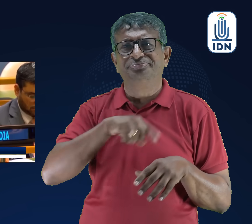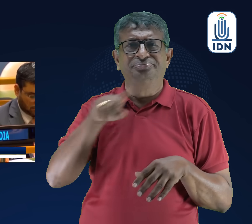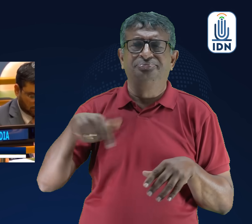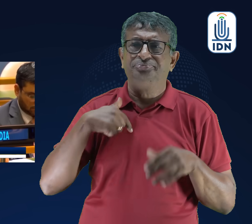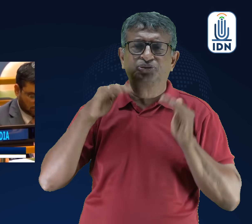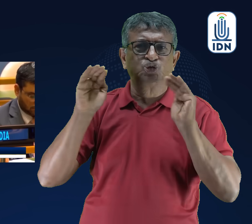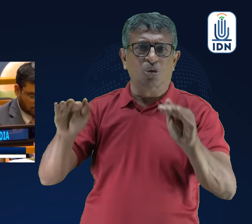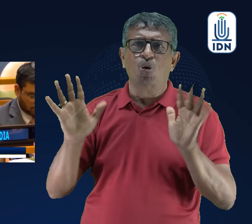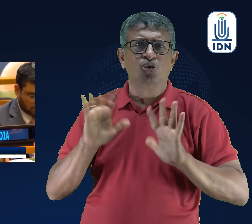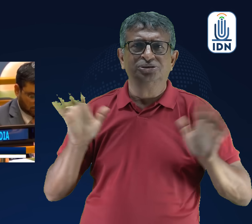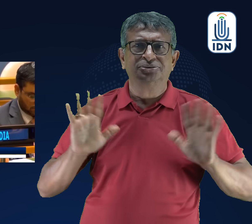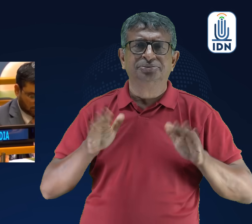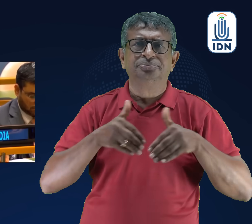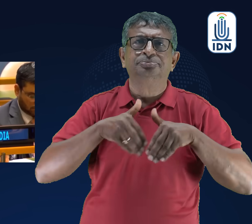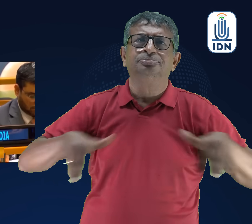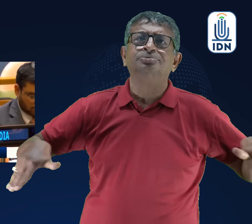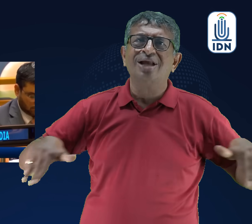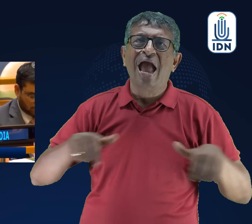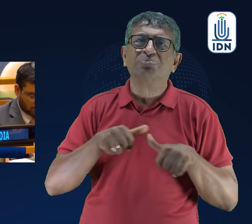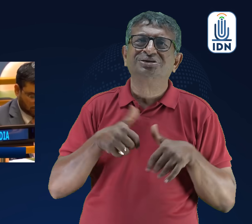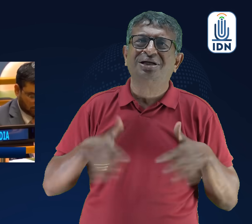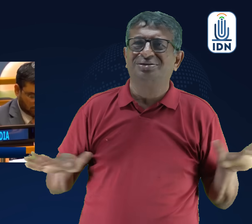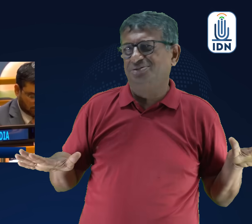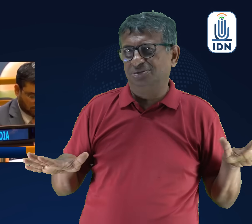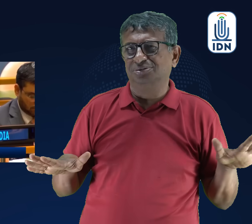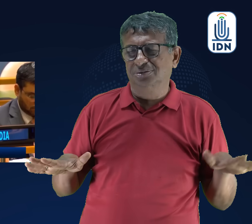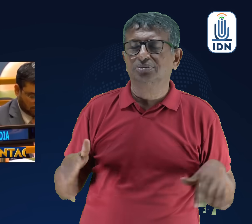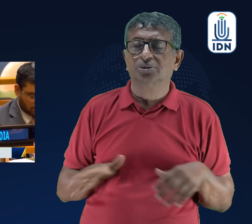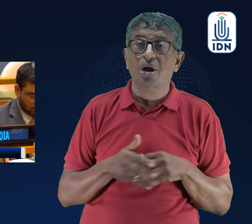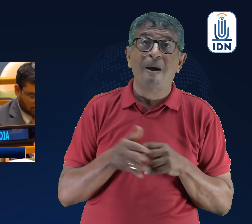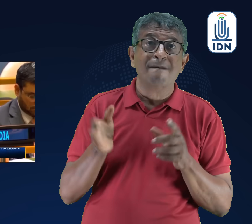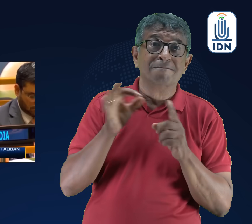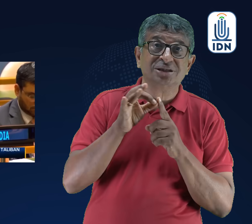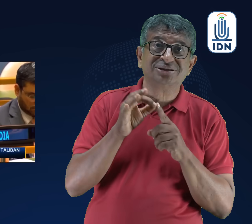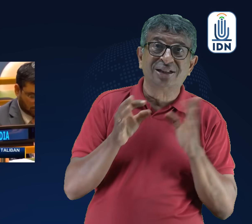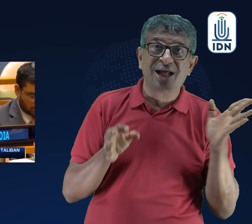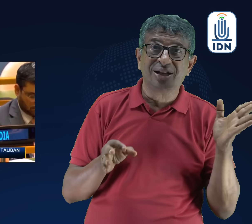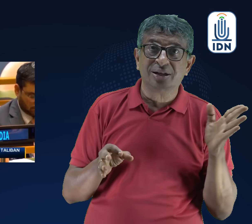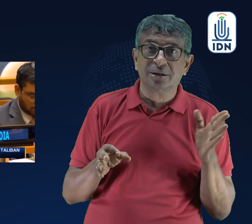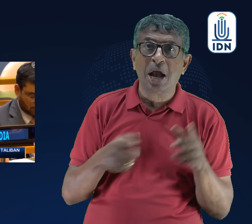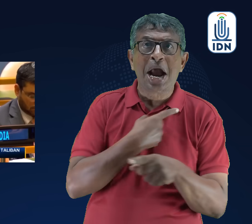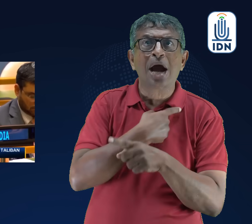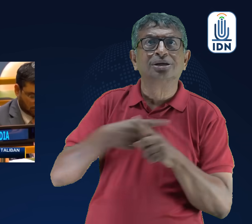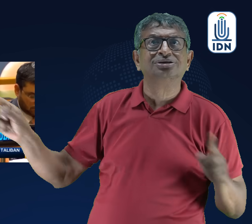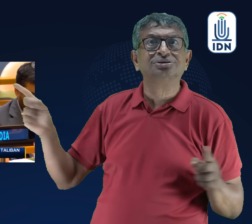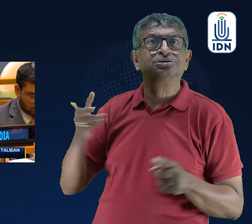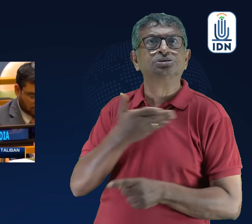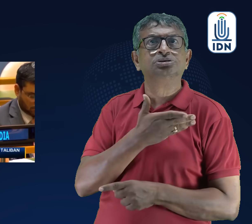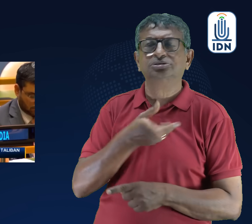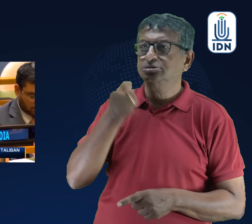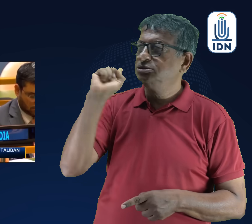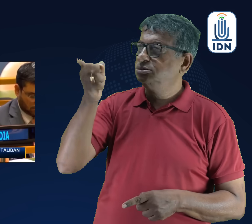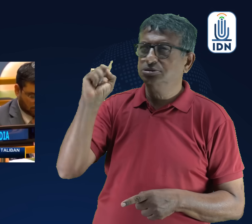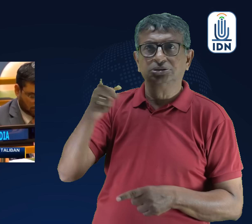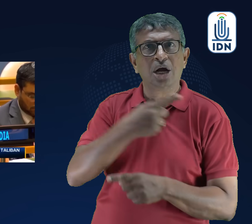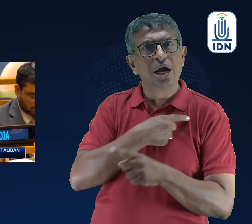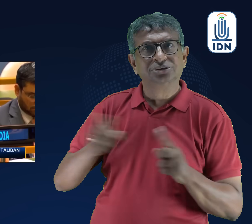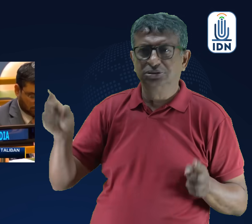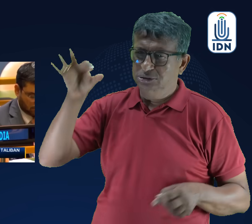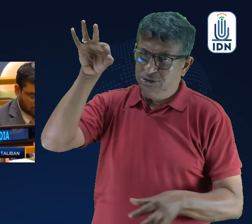August 2021. A business-as-usual approach without new and targeted initiatives is unlikely to deliver the outcomes the international community envisions